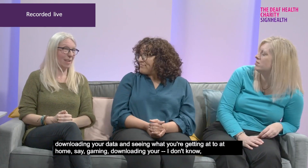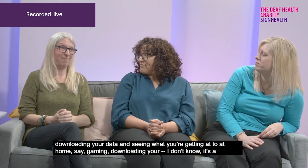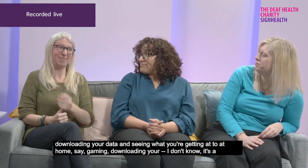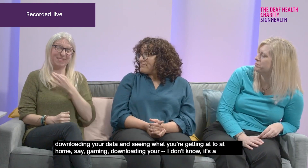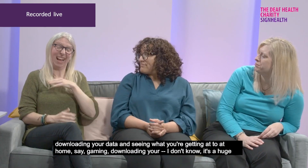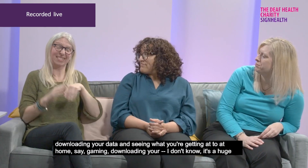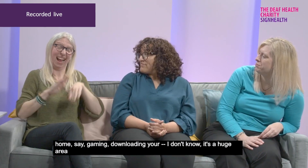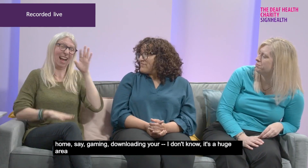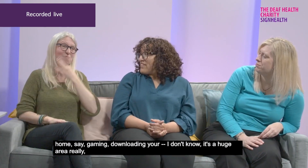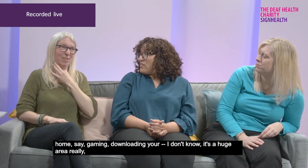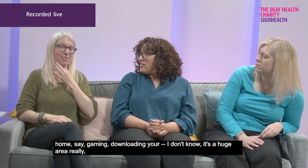Kate agrees.